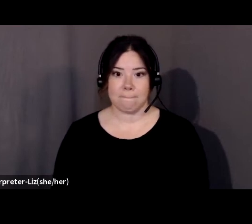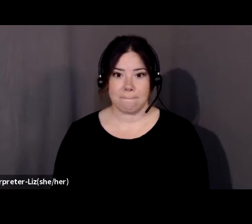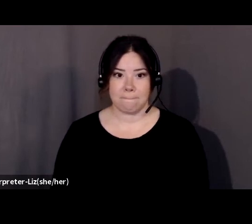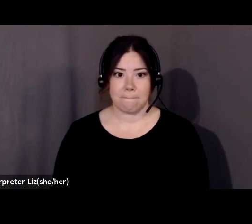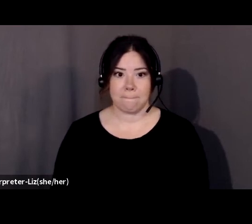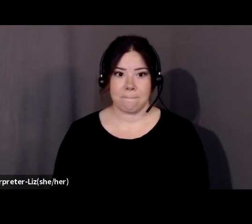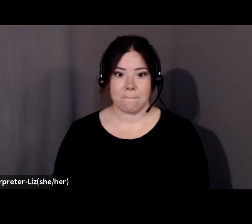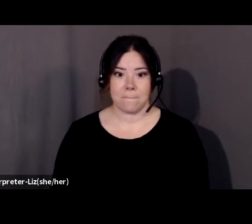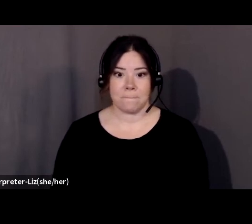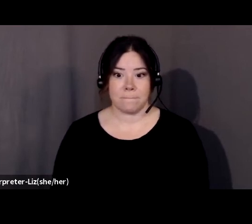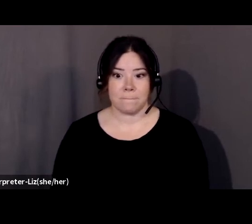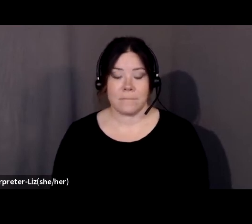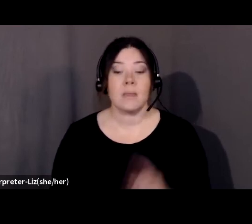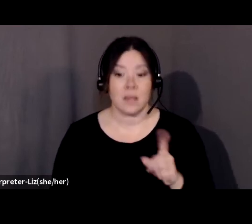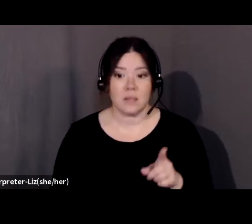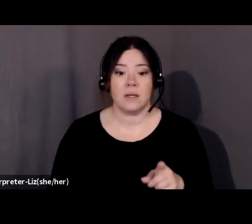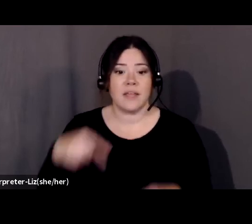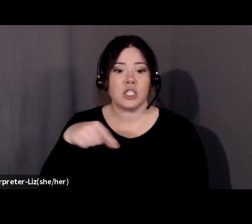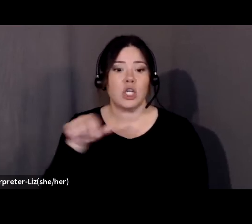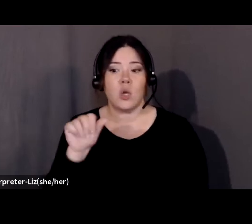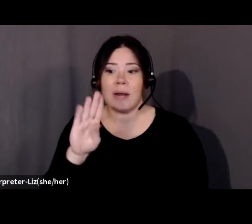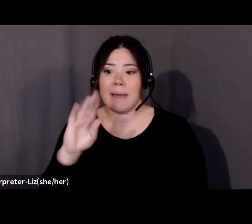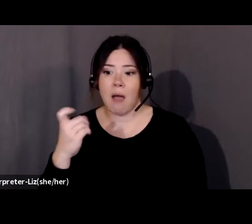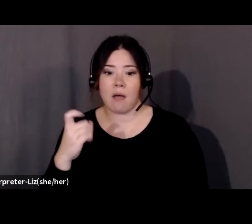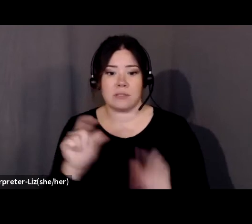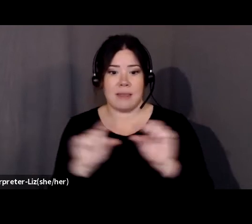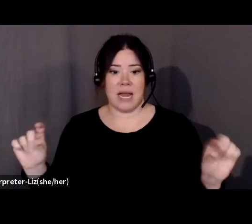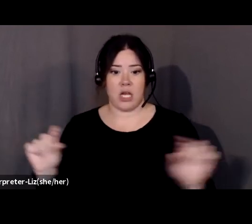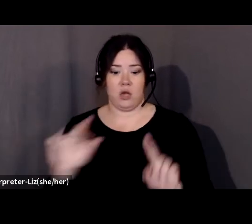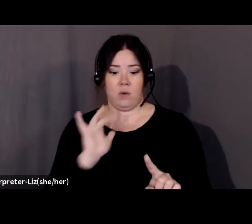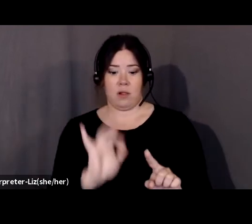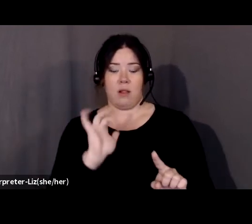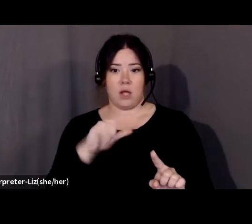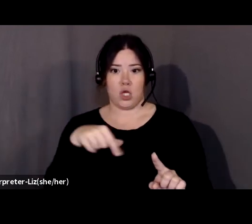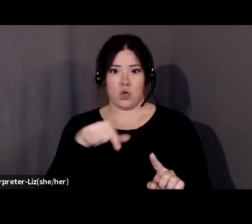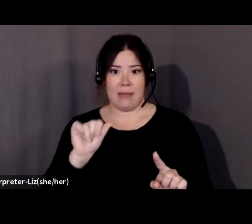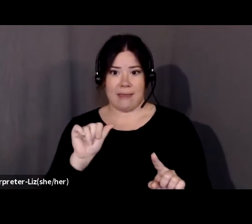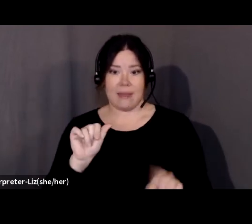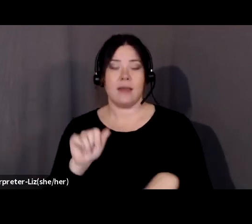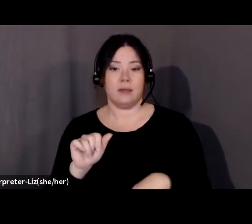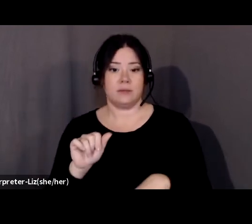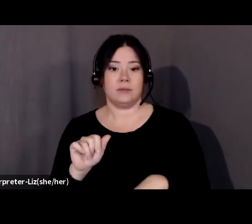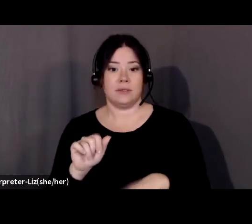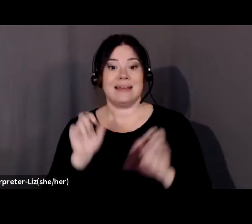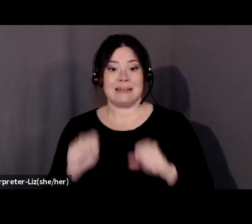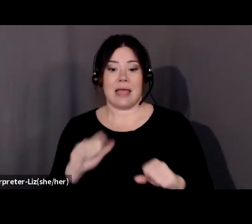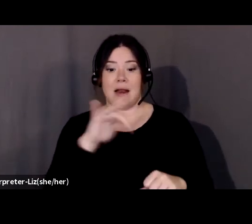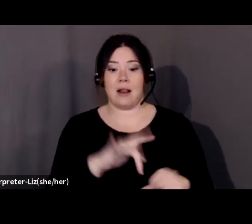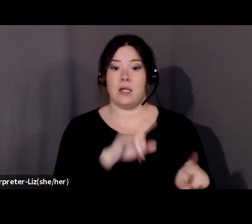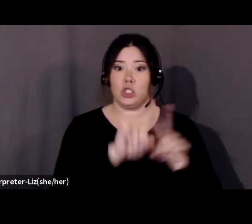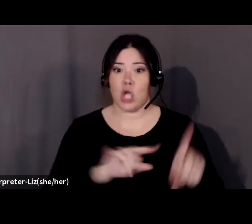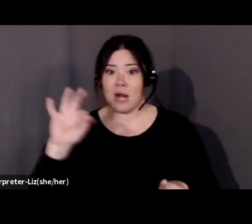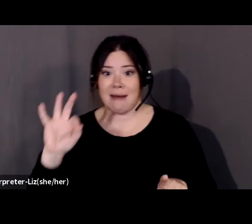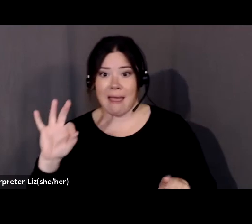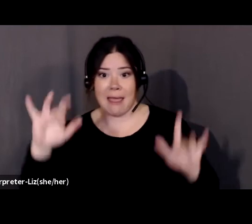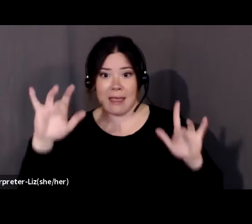And again, there's a Q&A box in your menu bar if you have questions, and then you can also press *9 to raise your hand, or press the